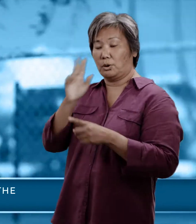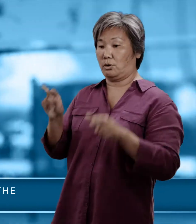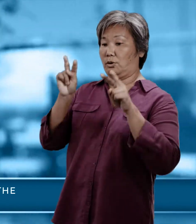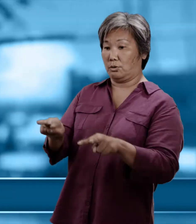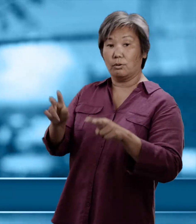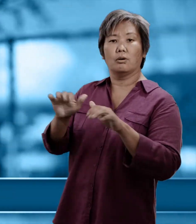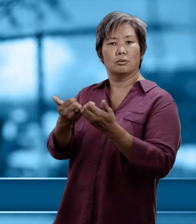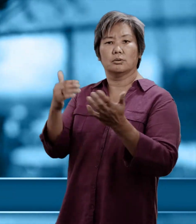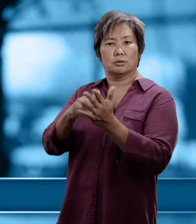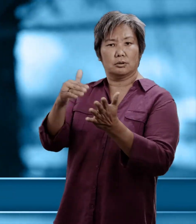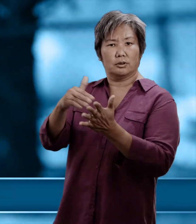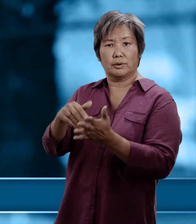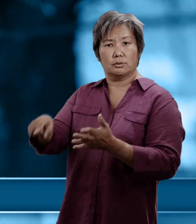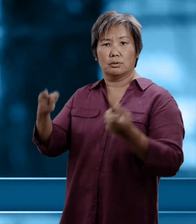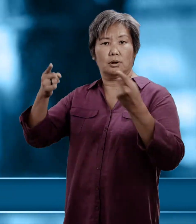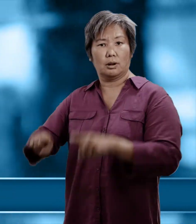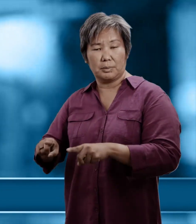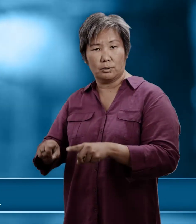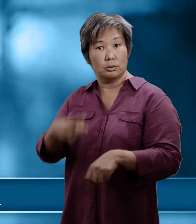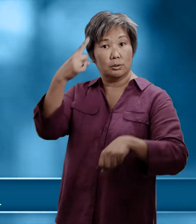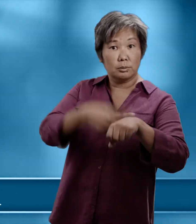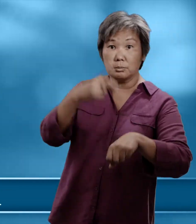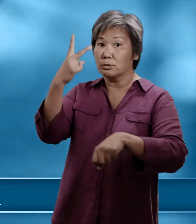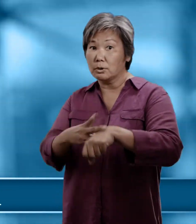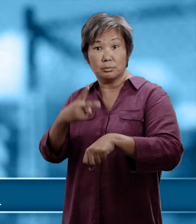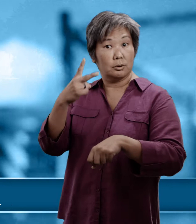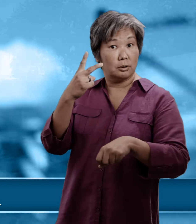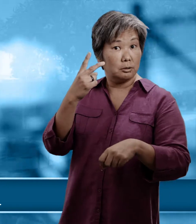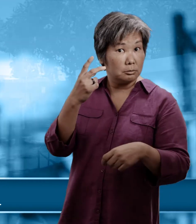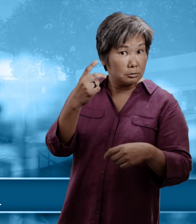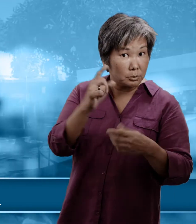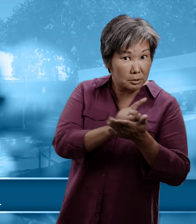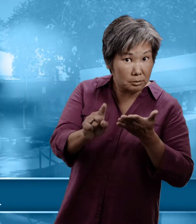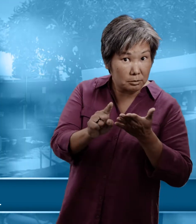of the sexual assault or coerced sexual encounter.